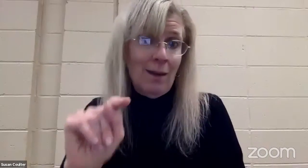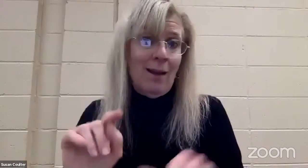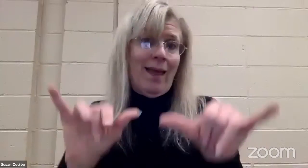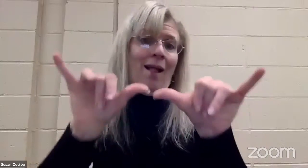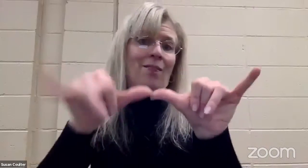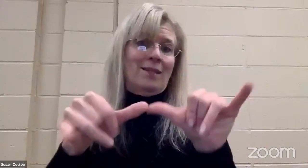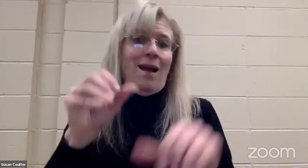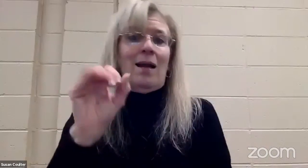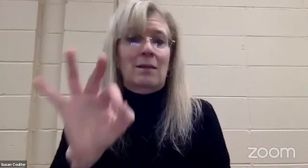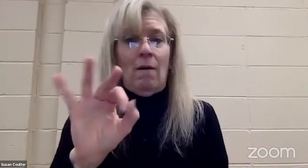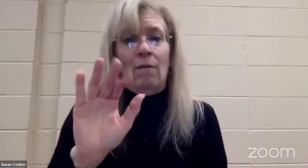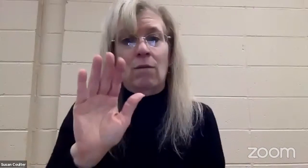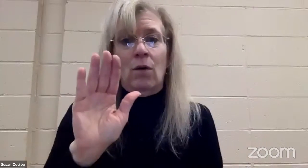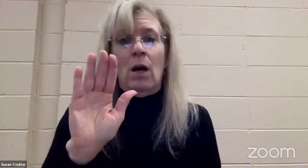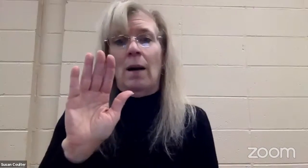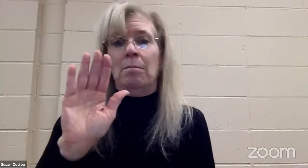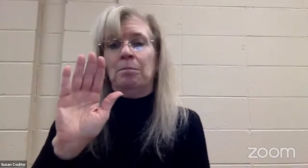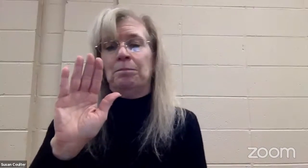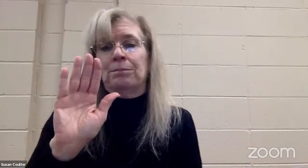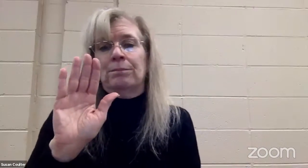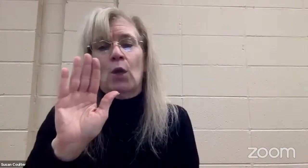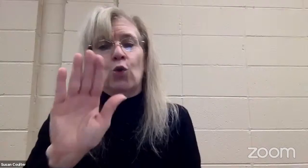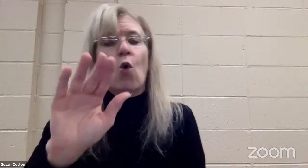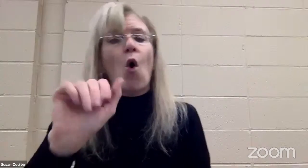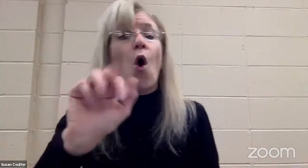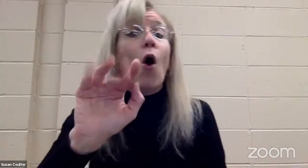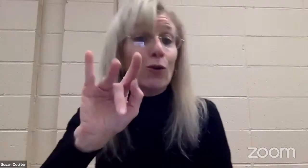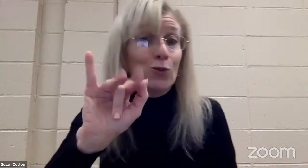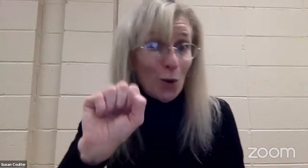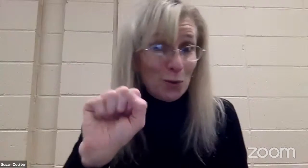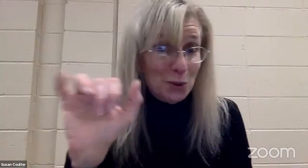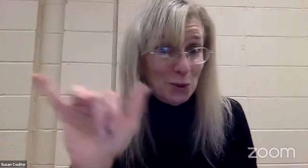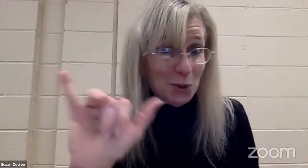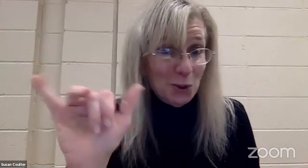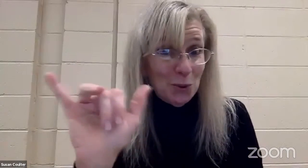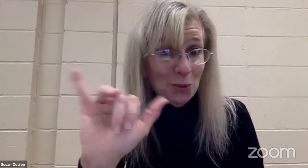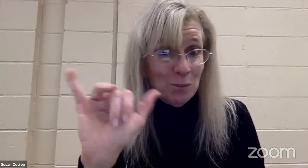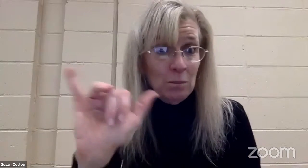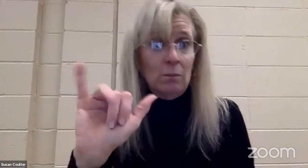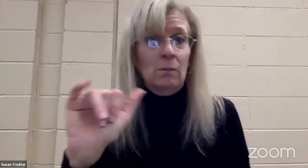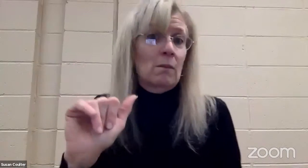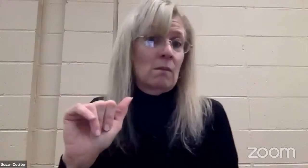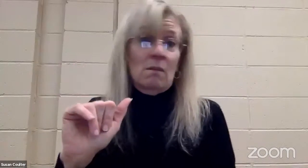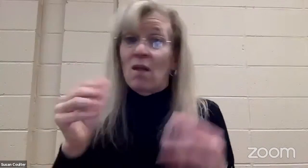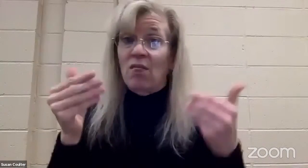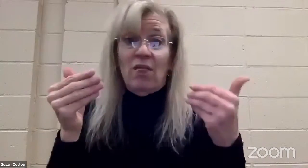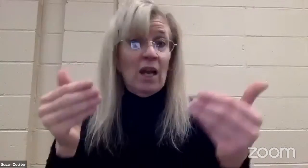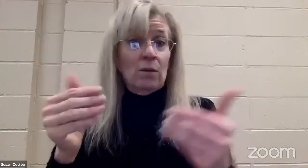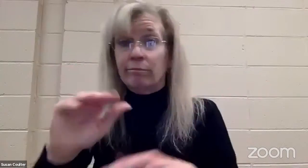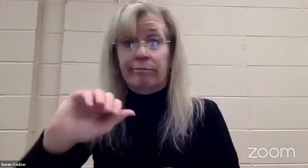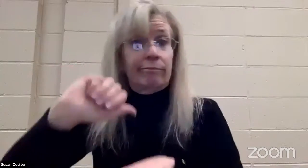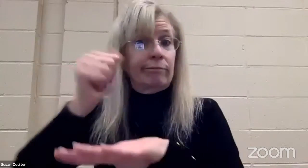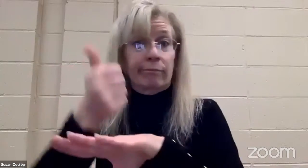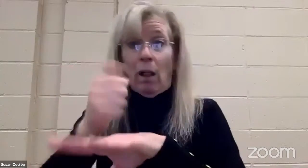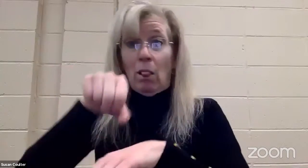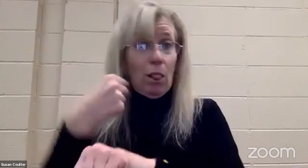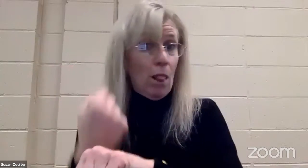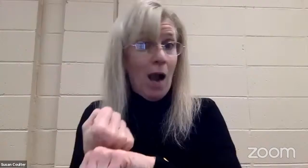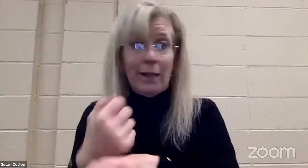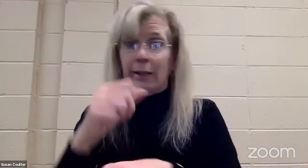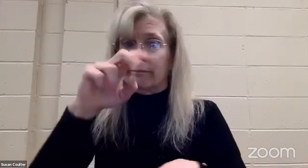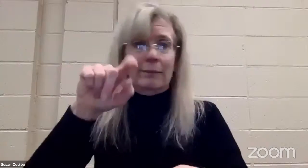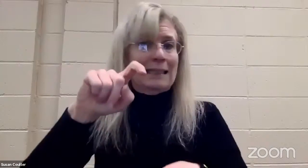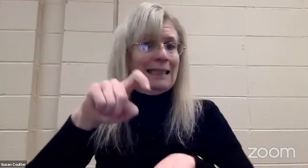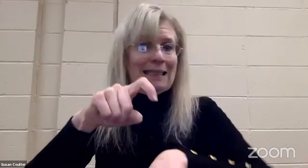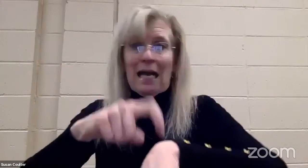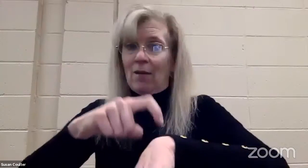pot and the size of your artichokes too. Then